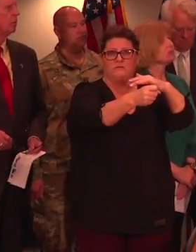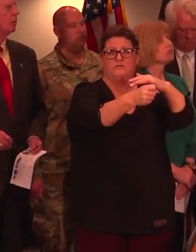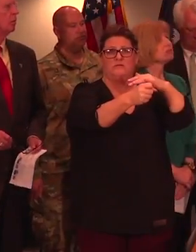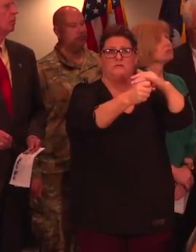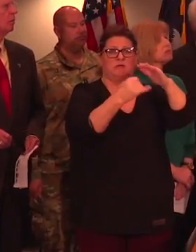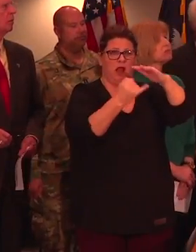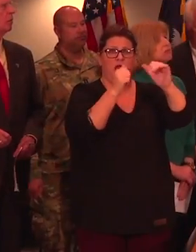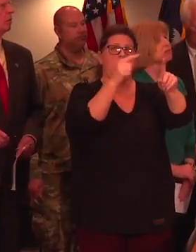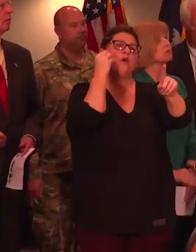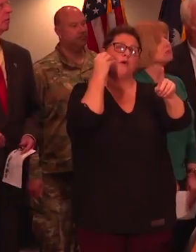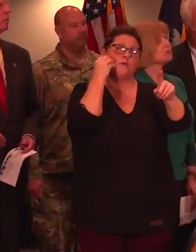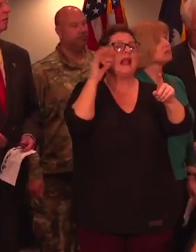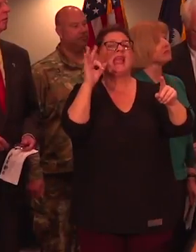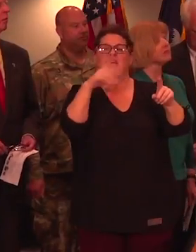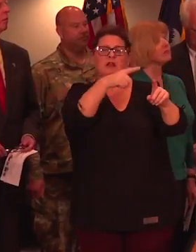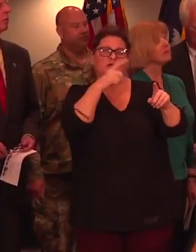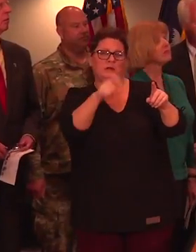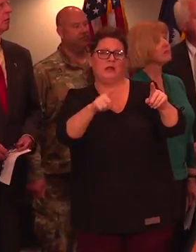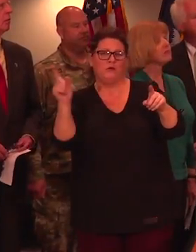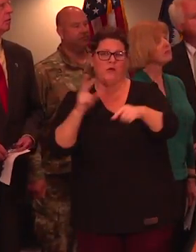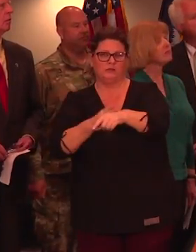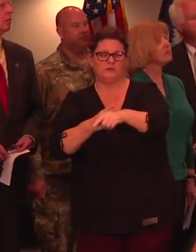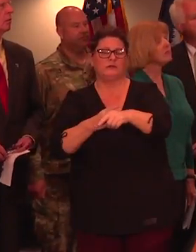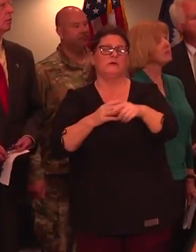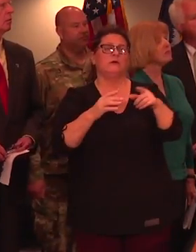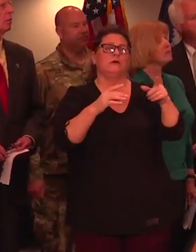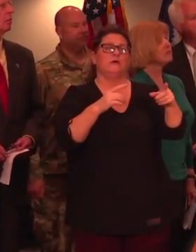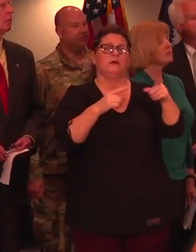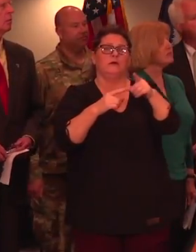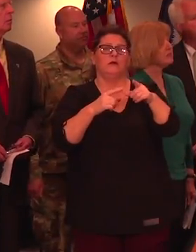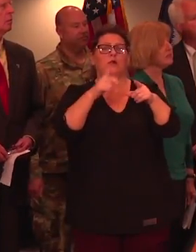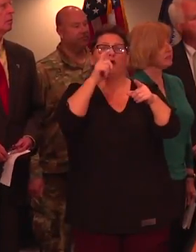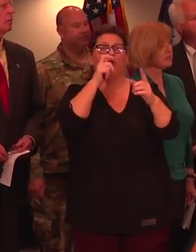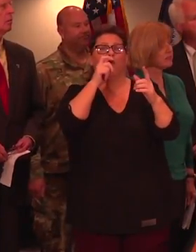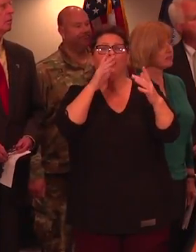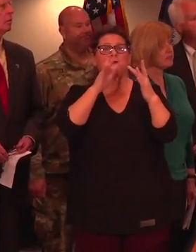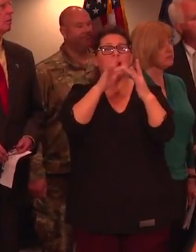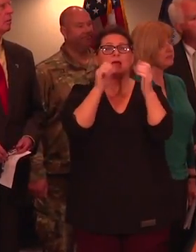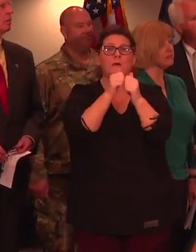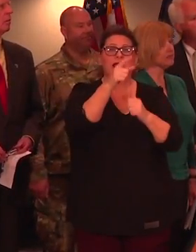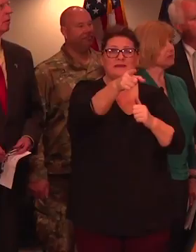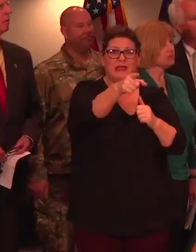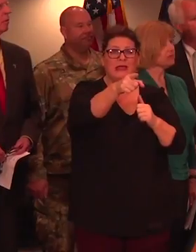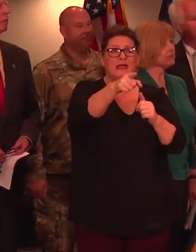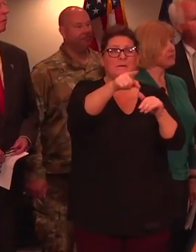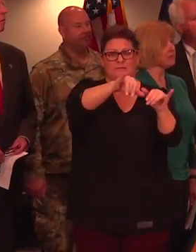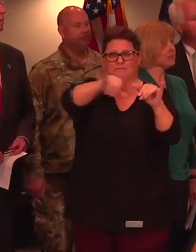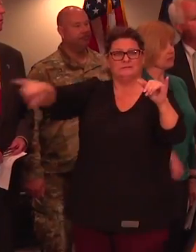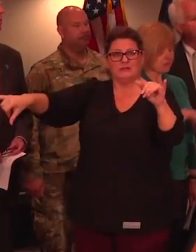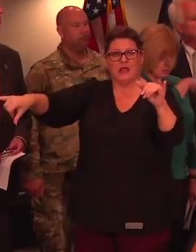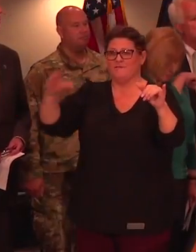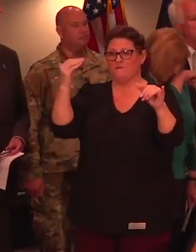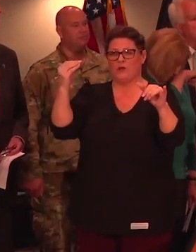self-isolation at home if they do not require medical care. We ask that their close contacts remain in quarantine for 14 days after